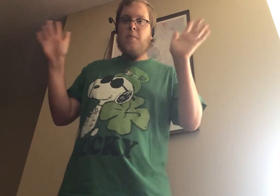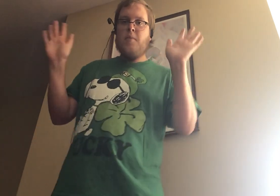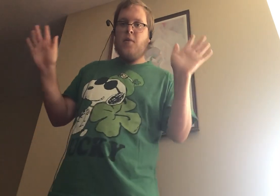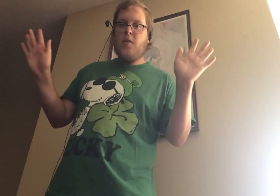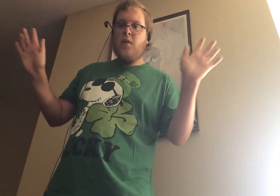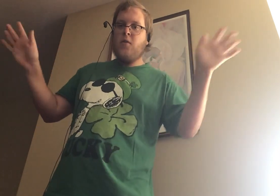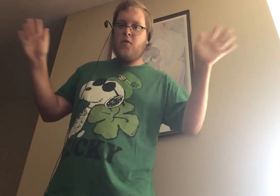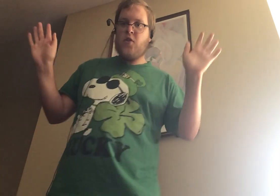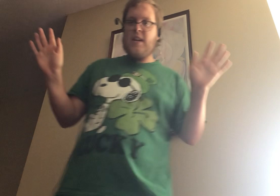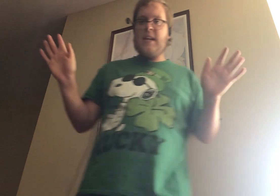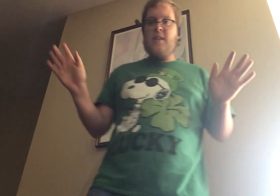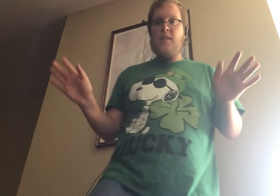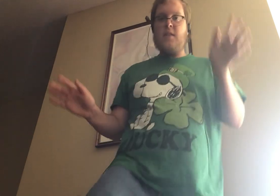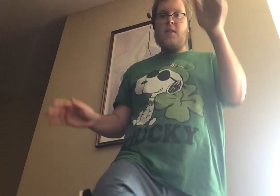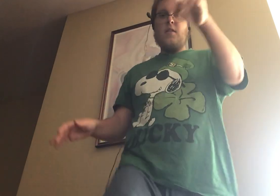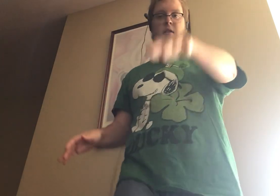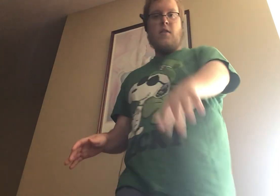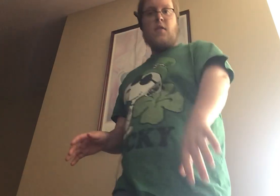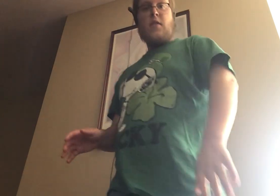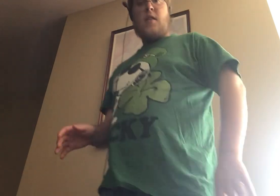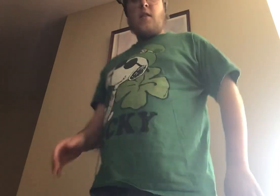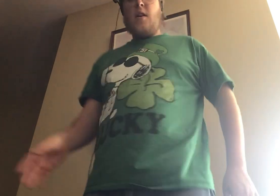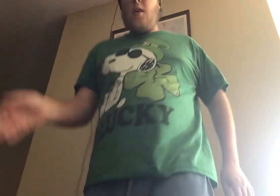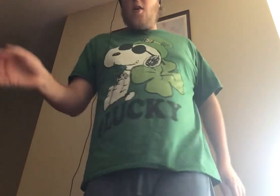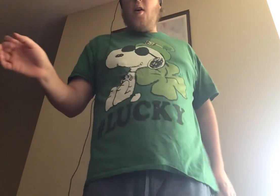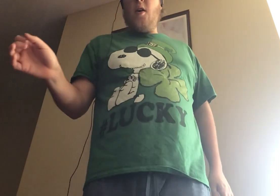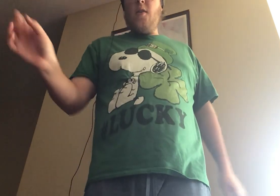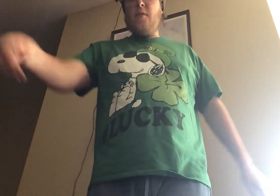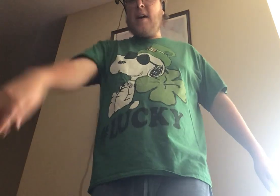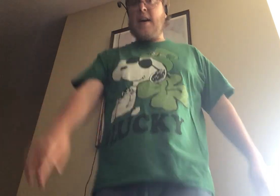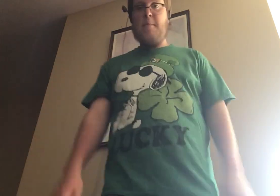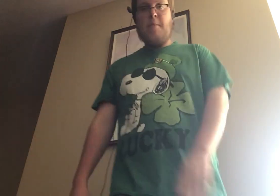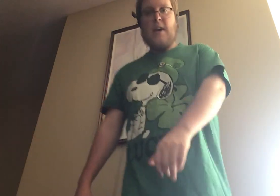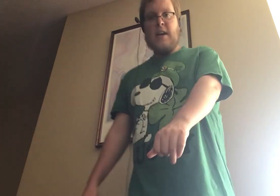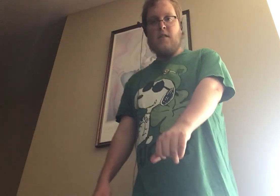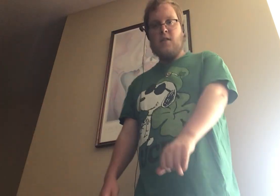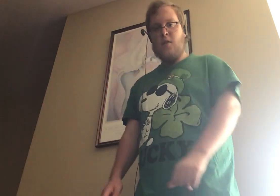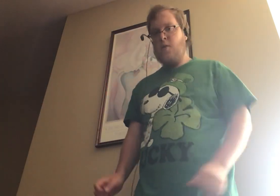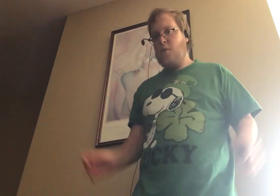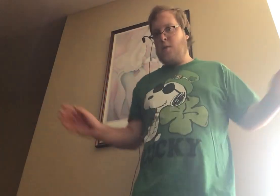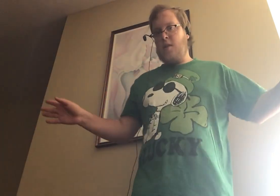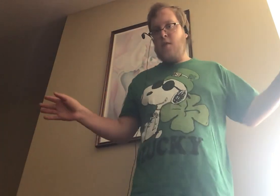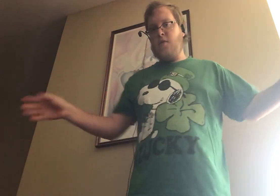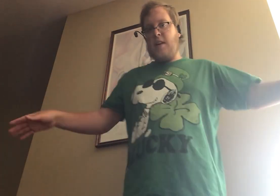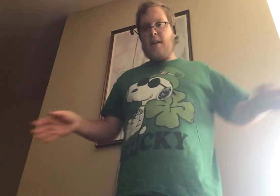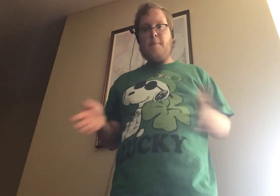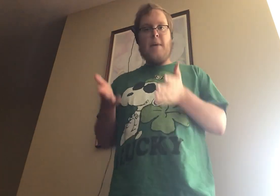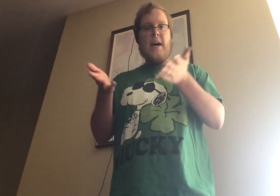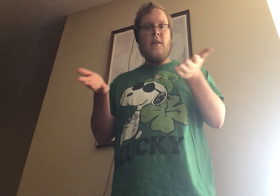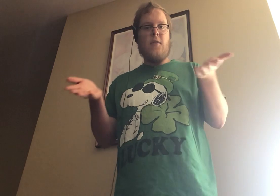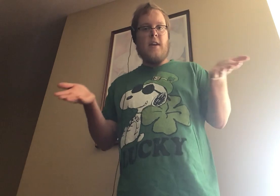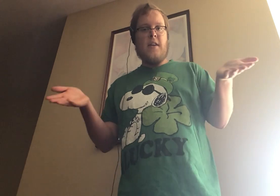bullshit It's really not all that bad When you think about it